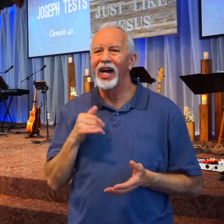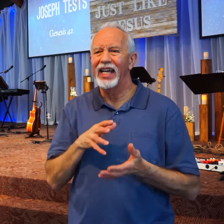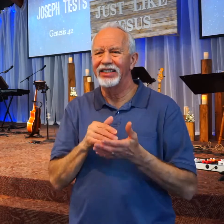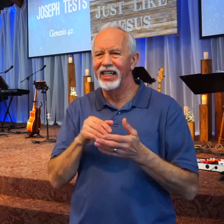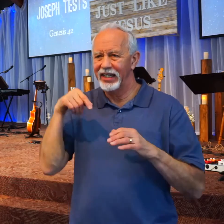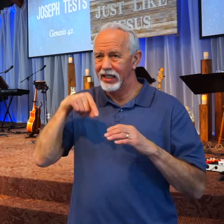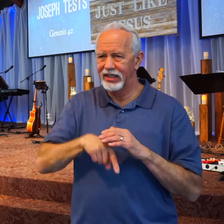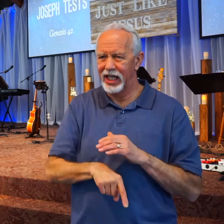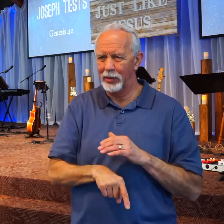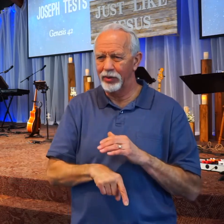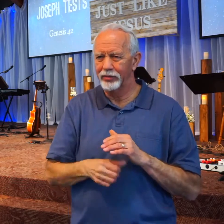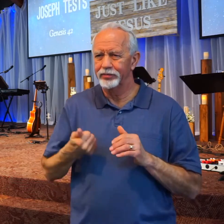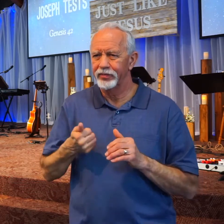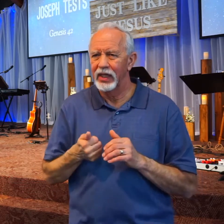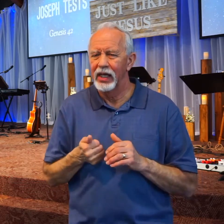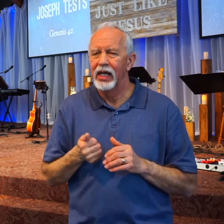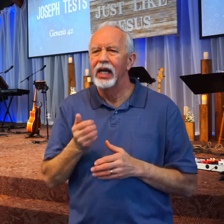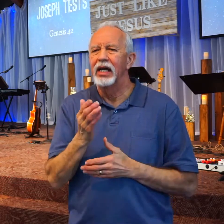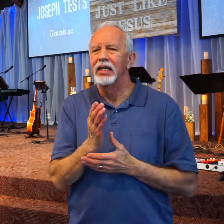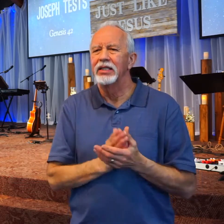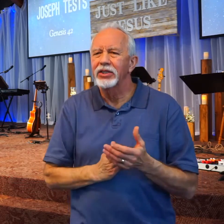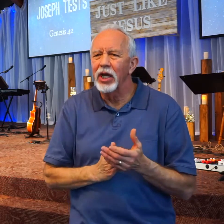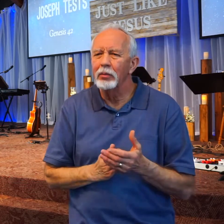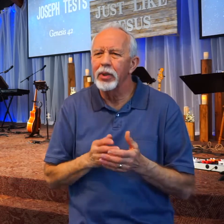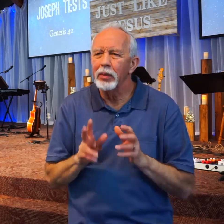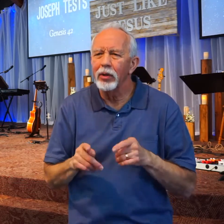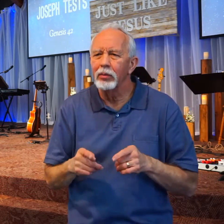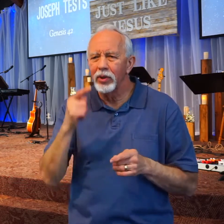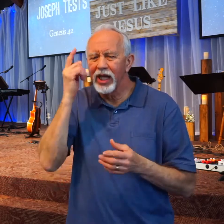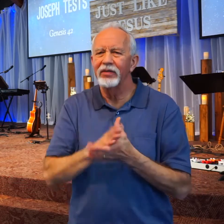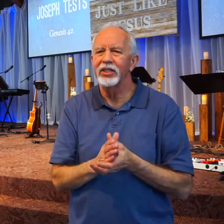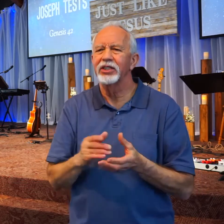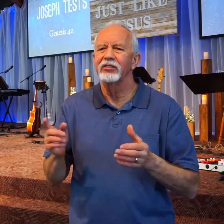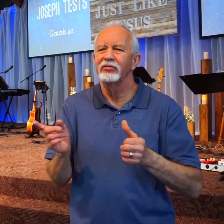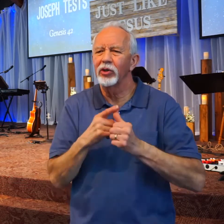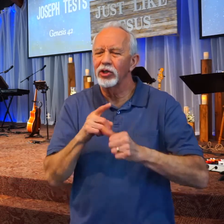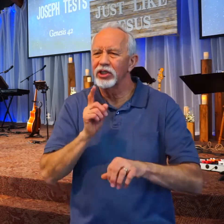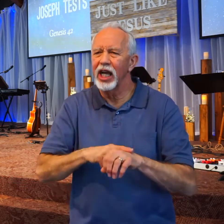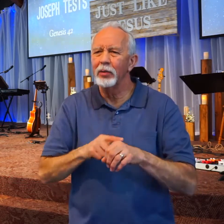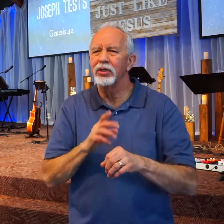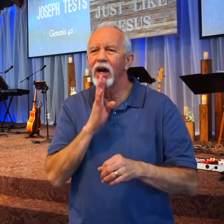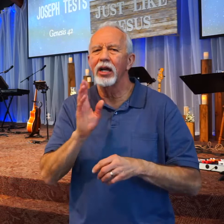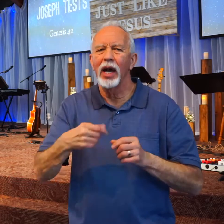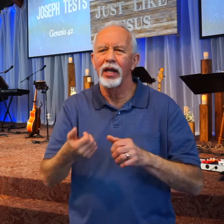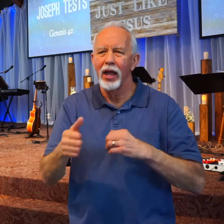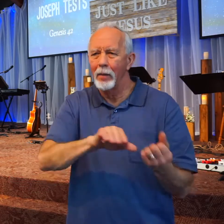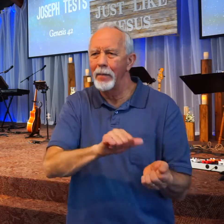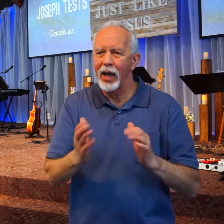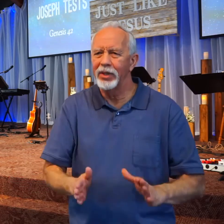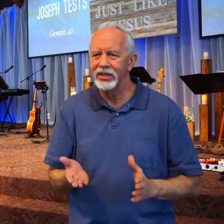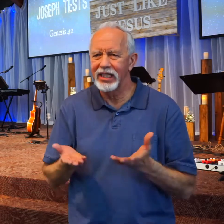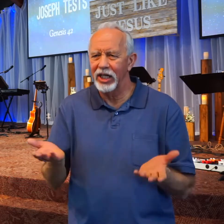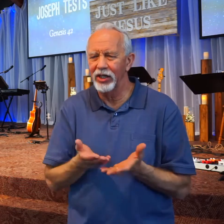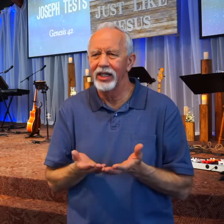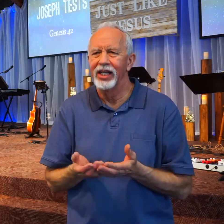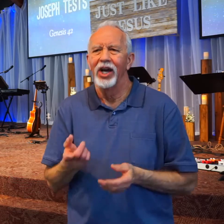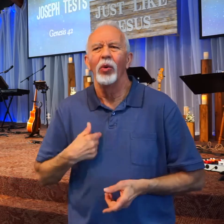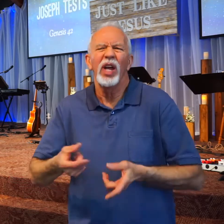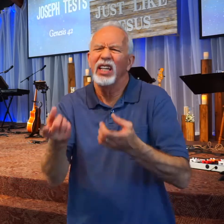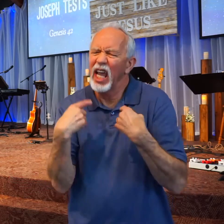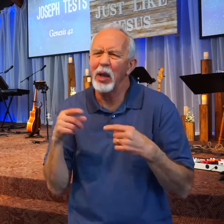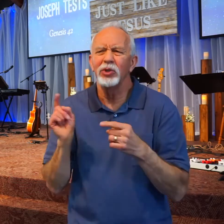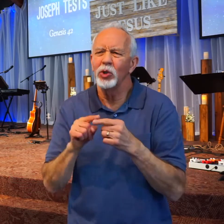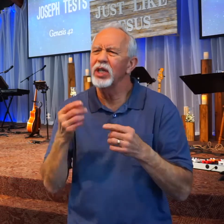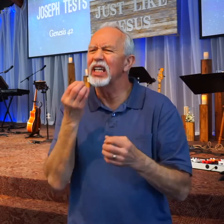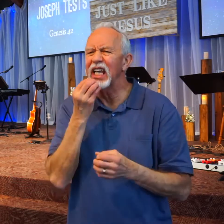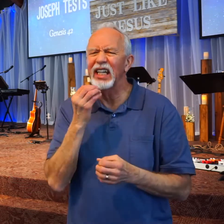deeper. And did you know some scholars actually believe this might be the first reference to Baptist right here? "Hey, we just came to eat. That's